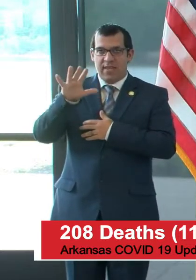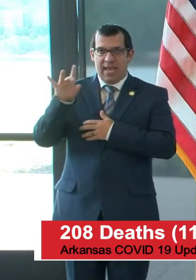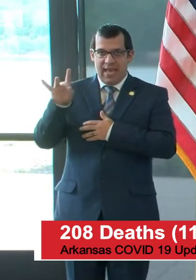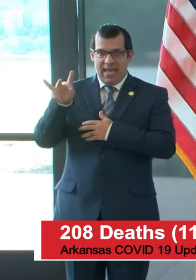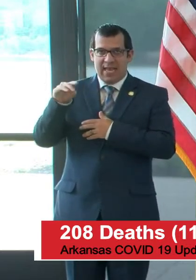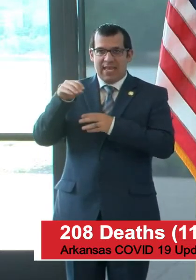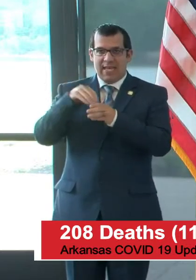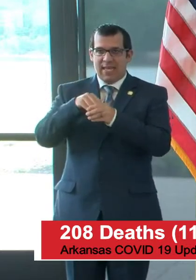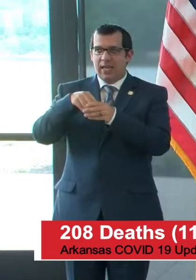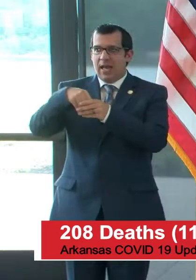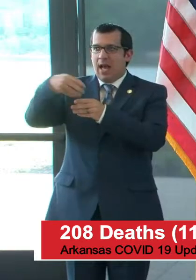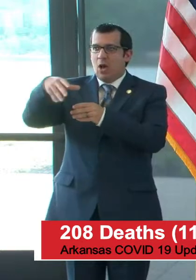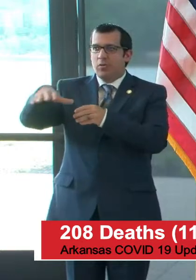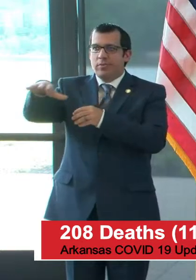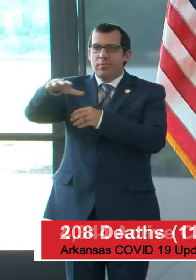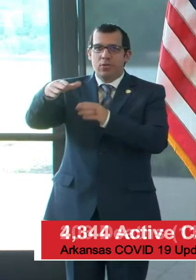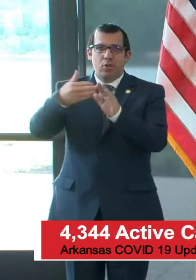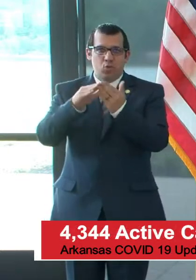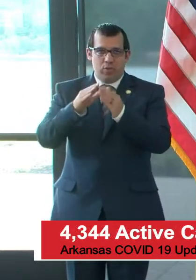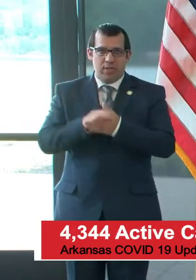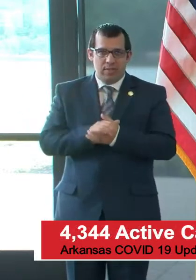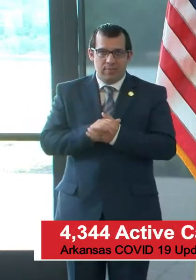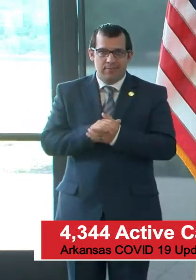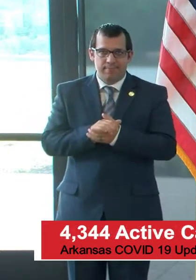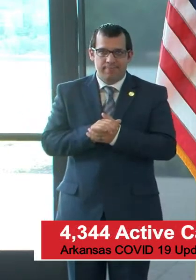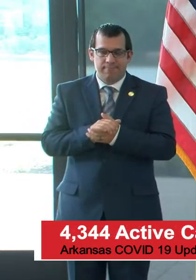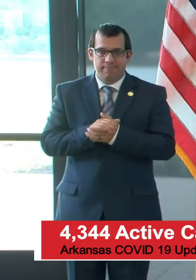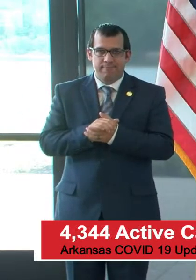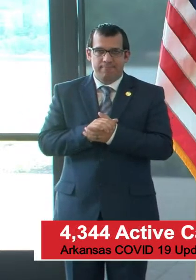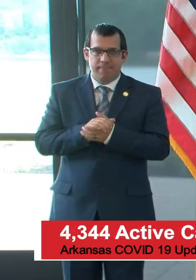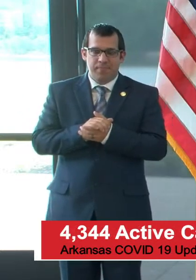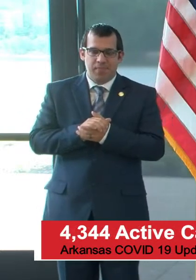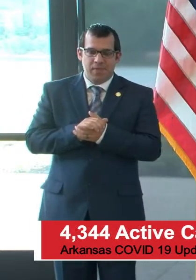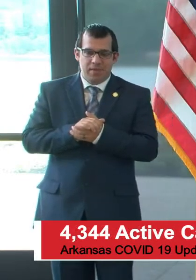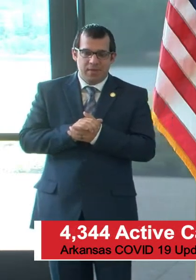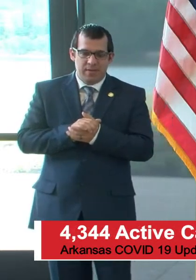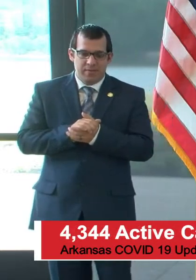3,558 are in the community. So this